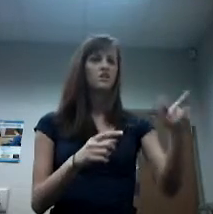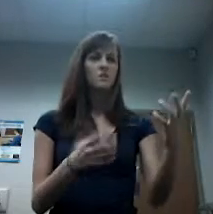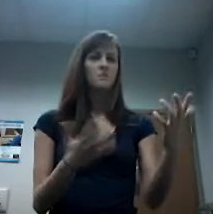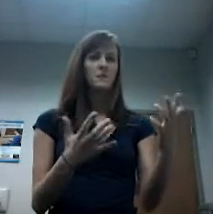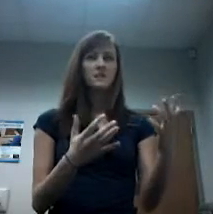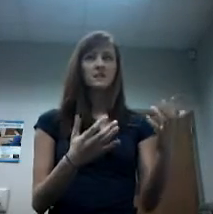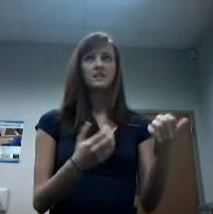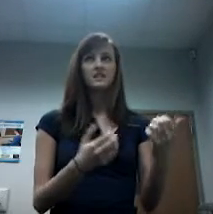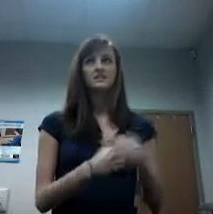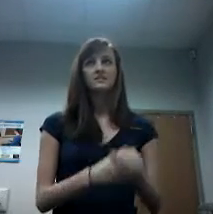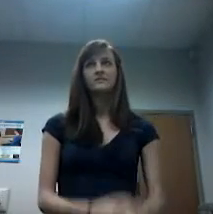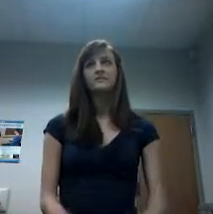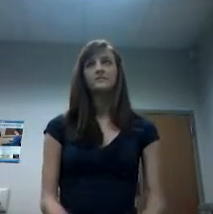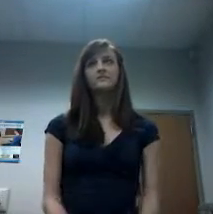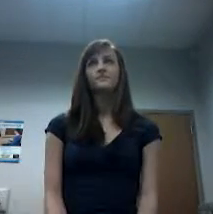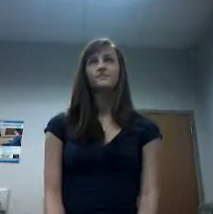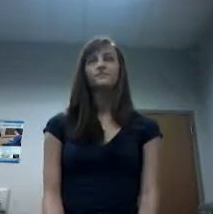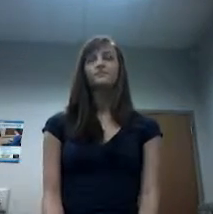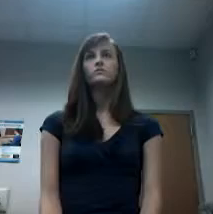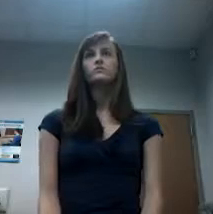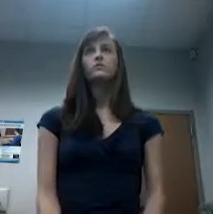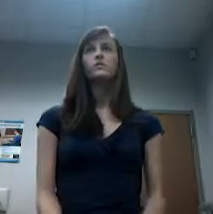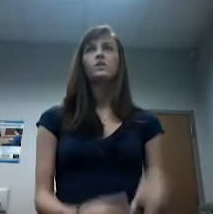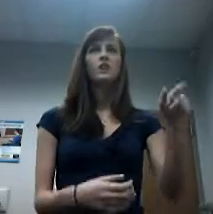Let's just wait. I'll put it on. What's not there yet? Brett.